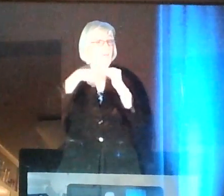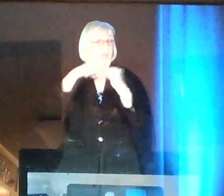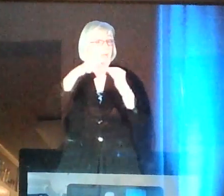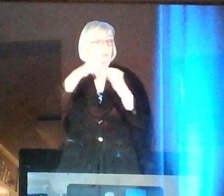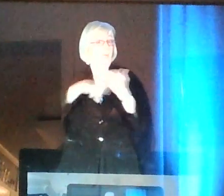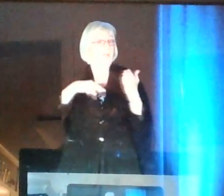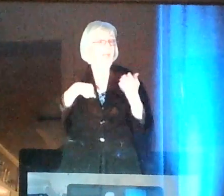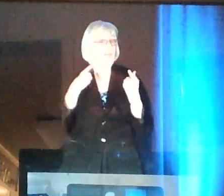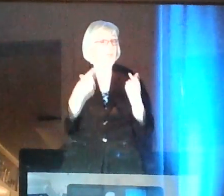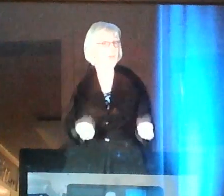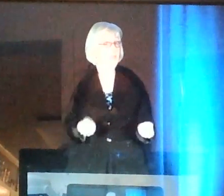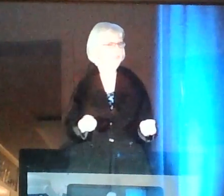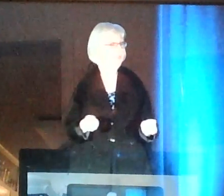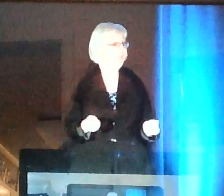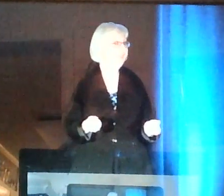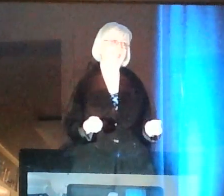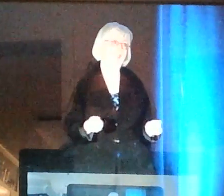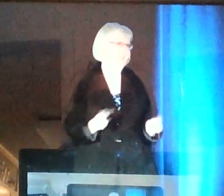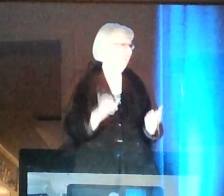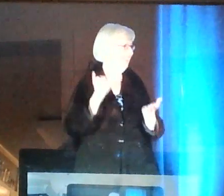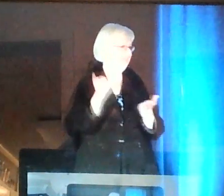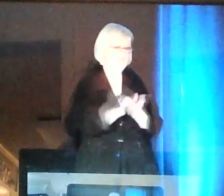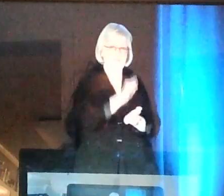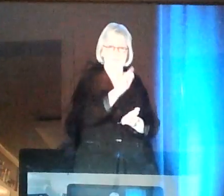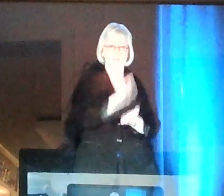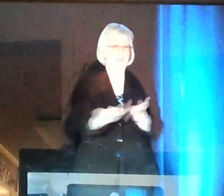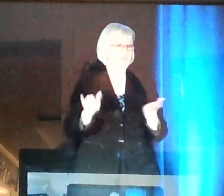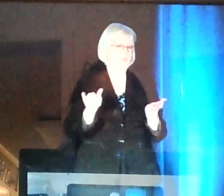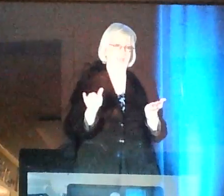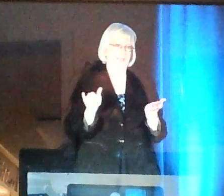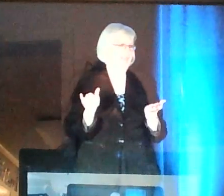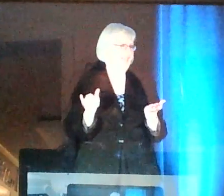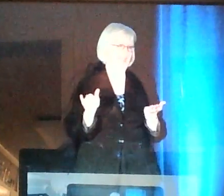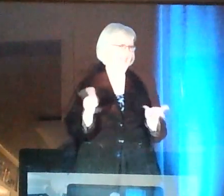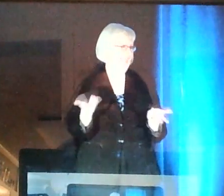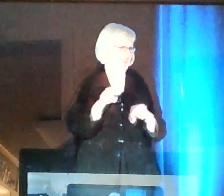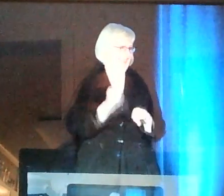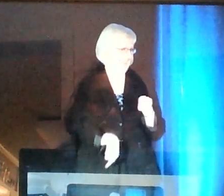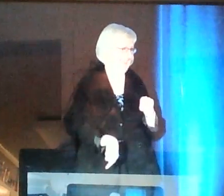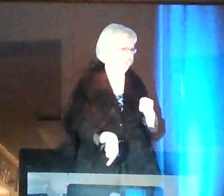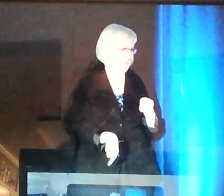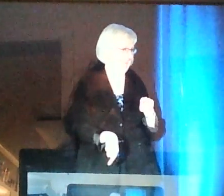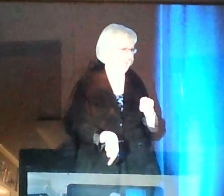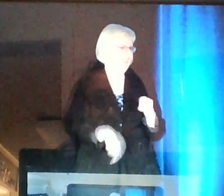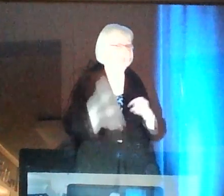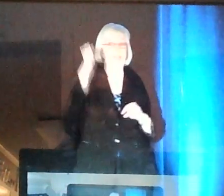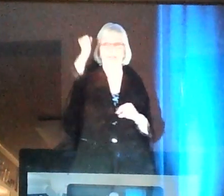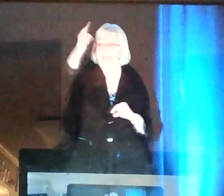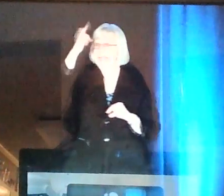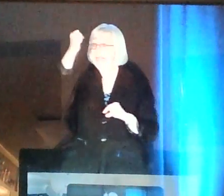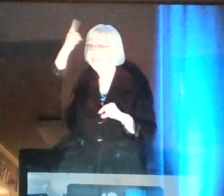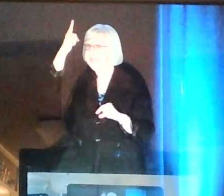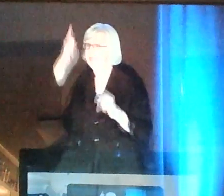and talking about it at the same time about what you're doing, that isn't possible. You just can't do it.